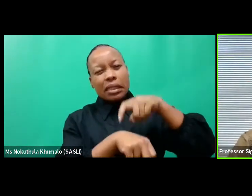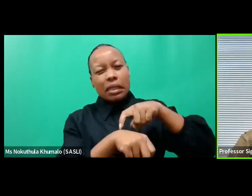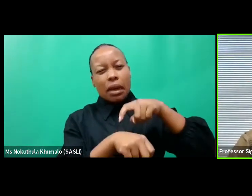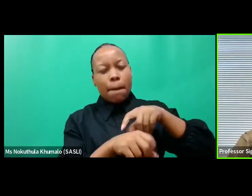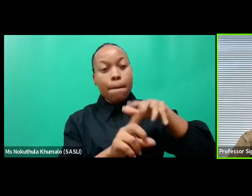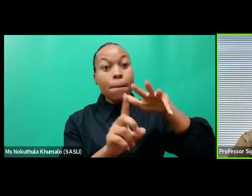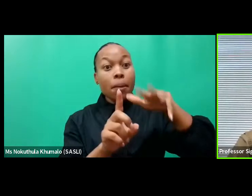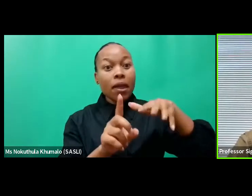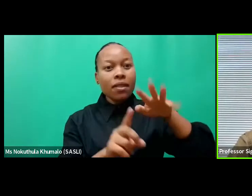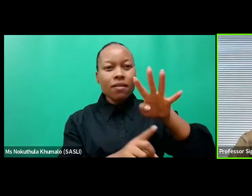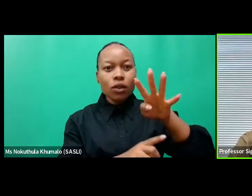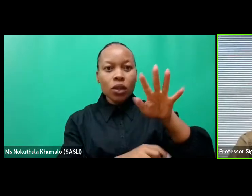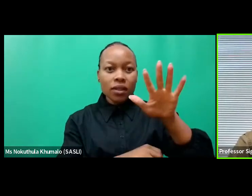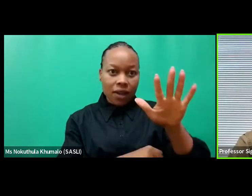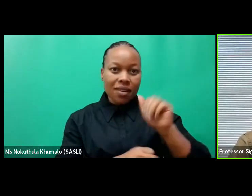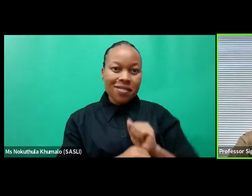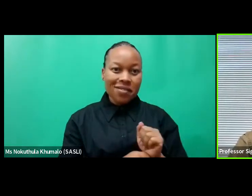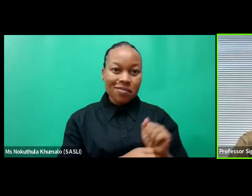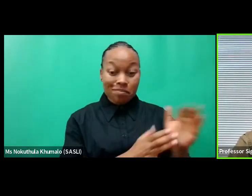it's 2022.